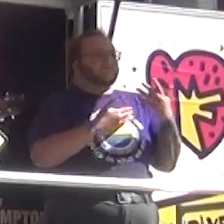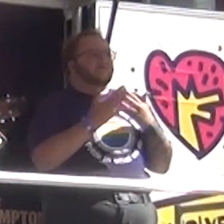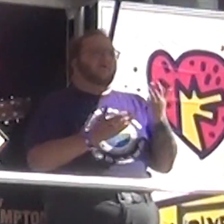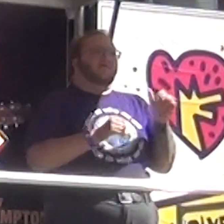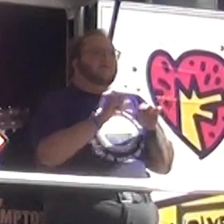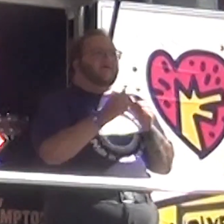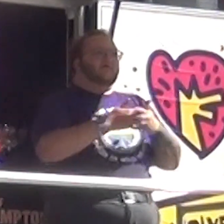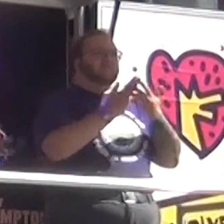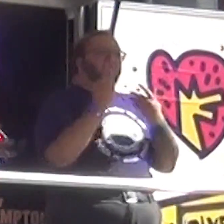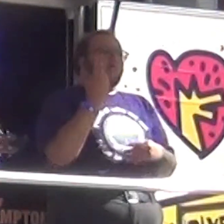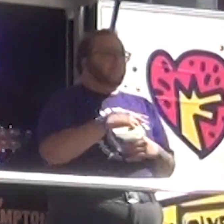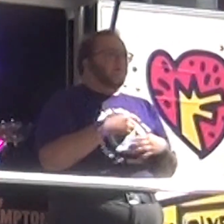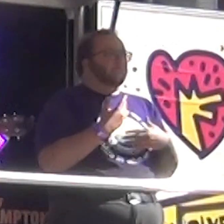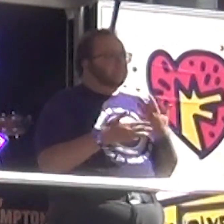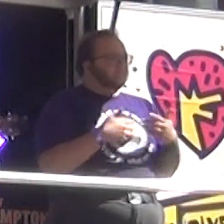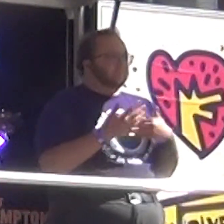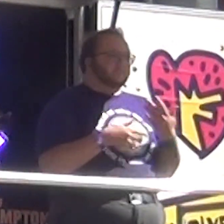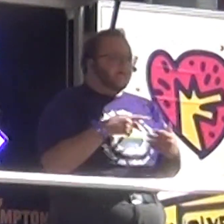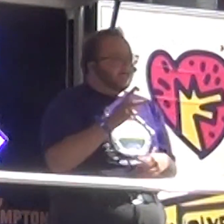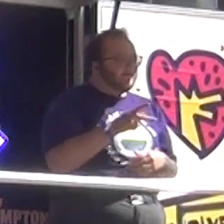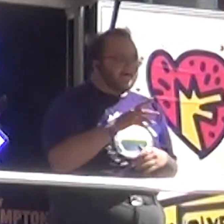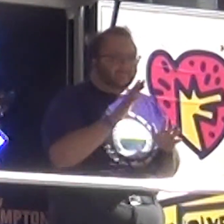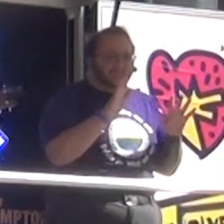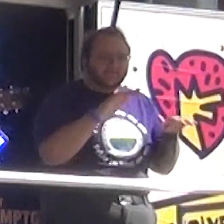next day comes round.